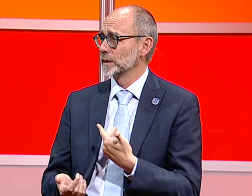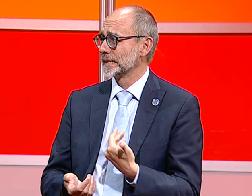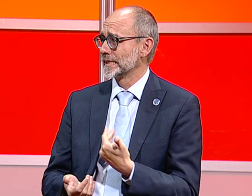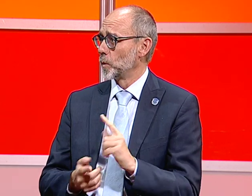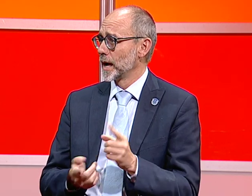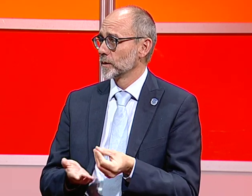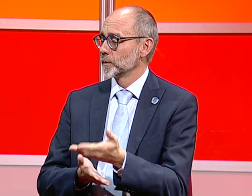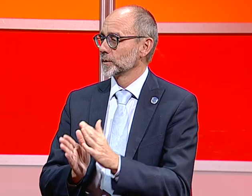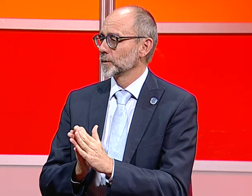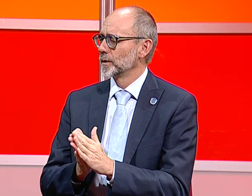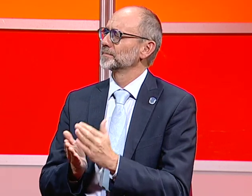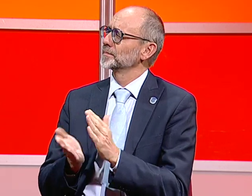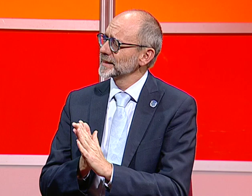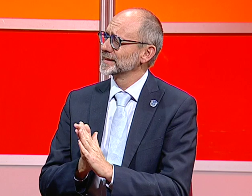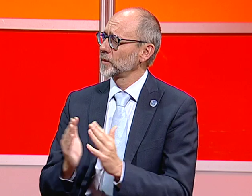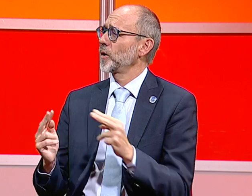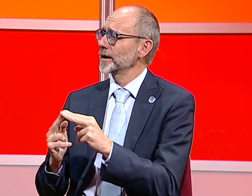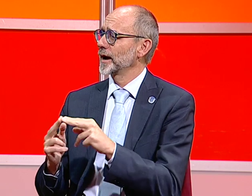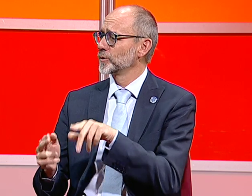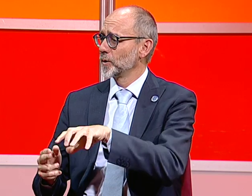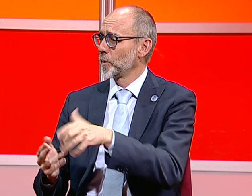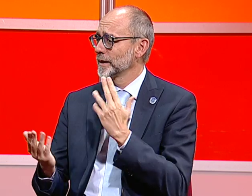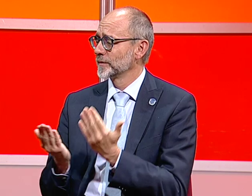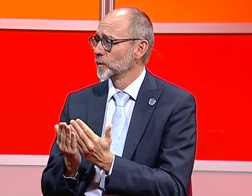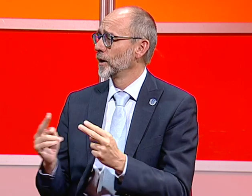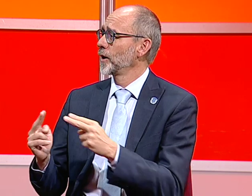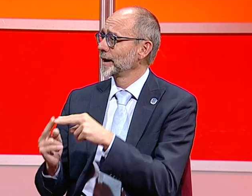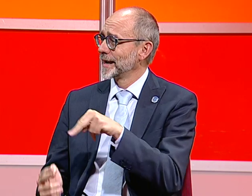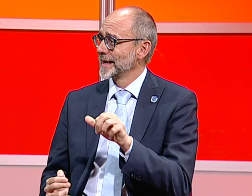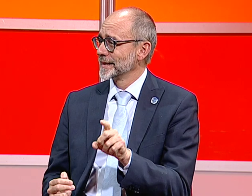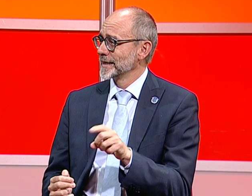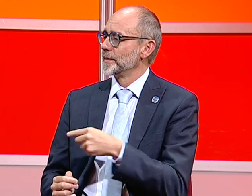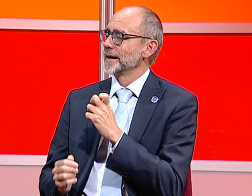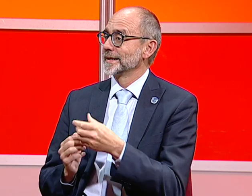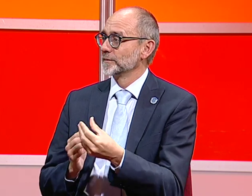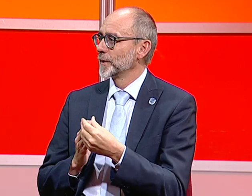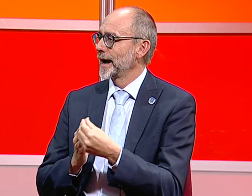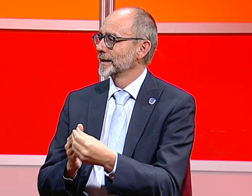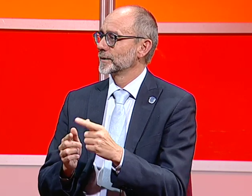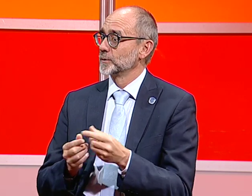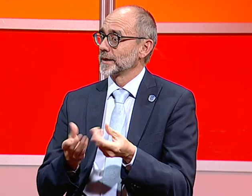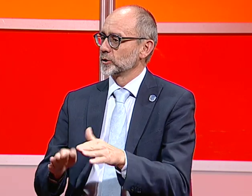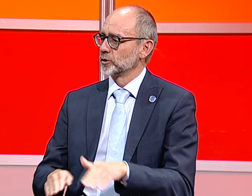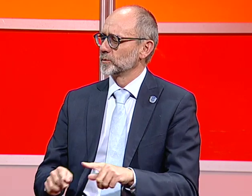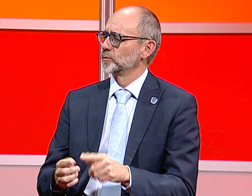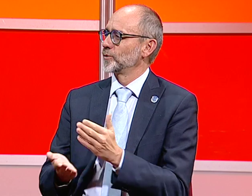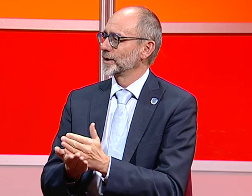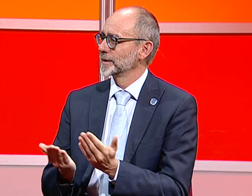if anybody out there is watching at the moment, mm-hmm. contact your school for the deaf in your area, contact